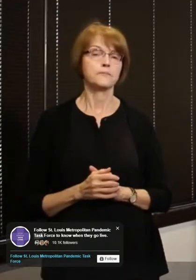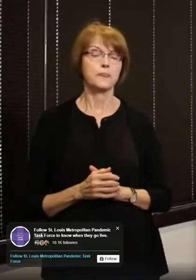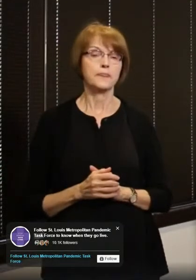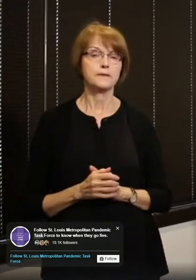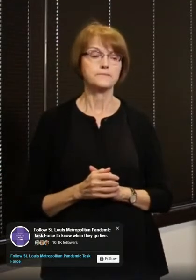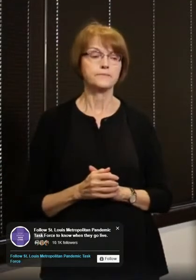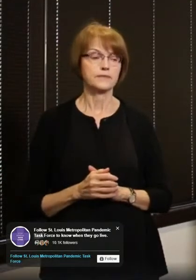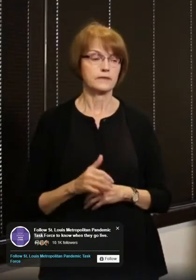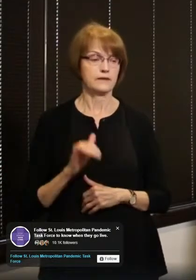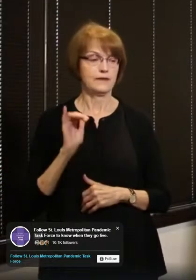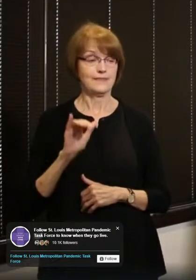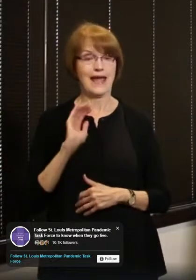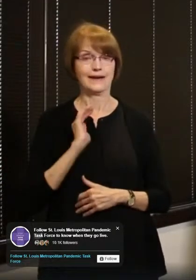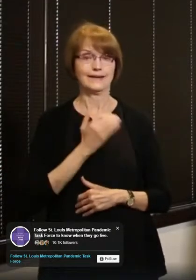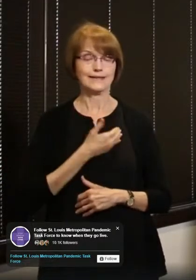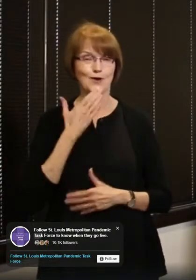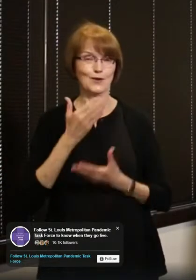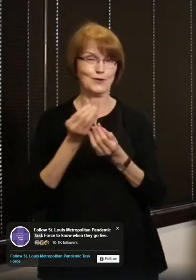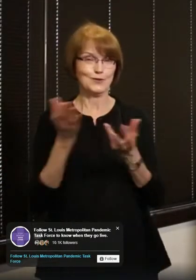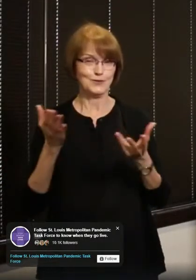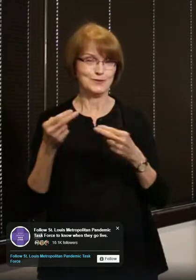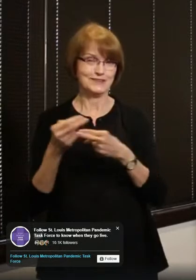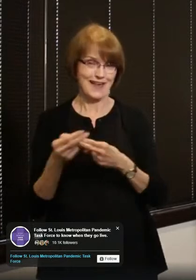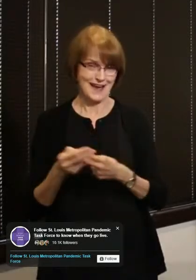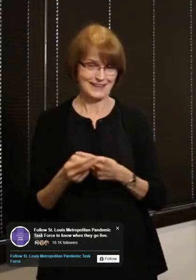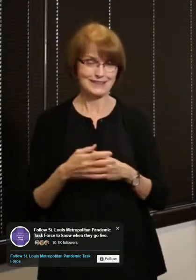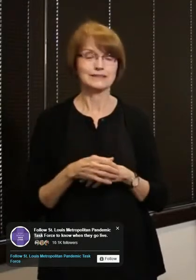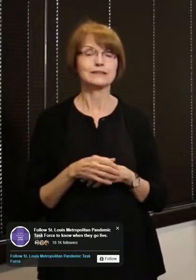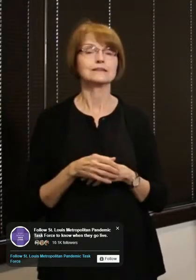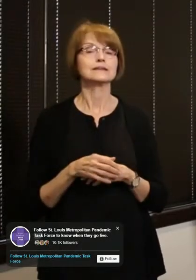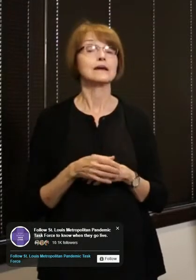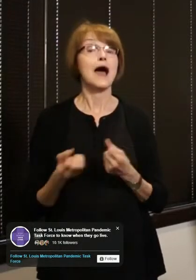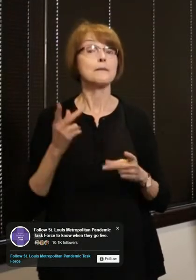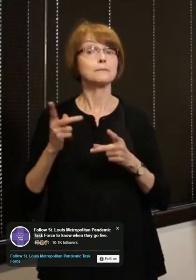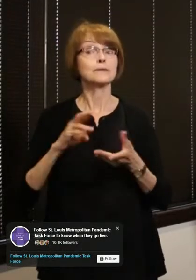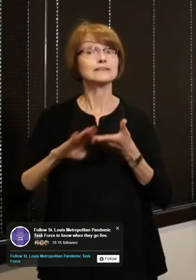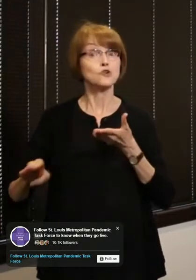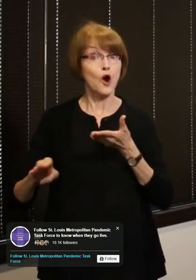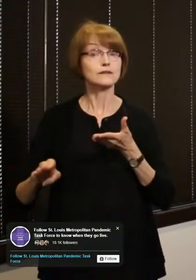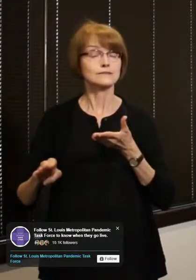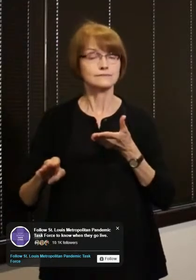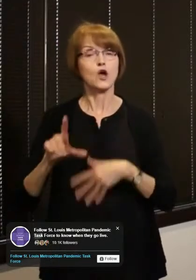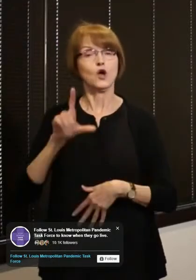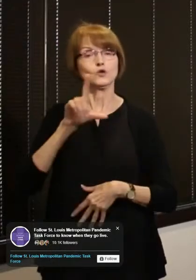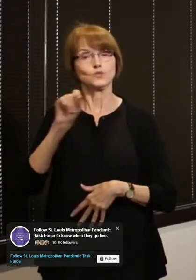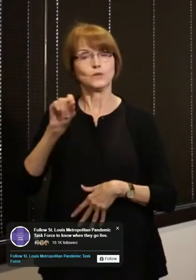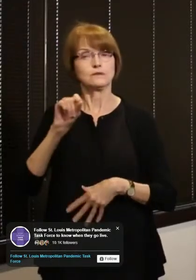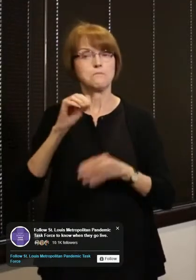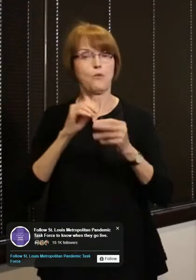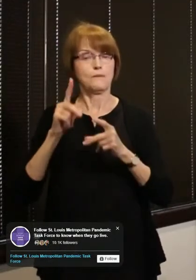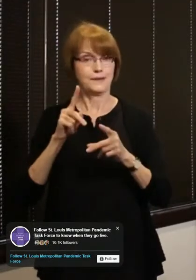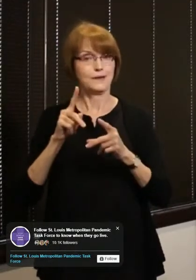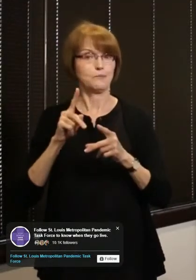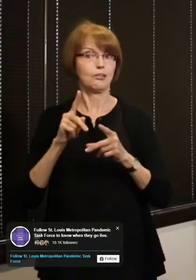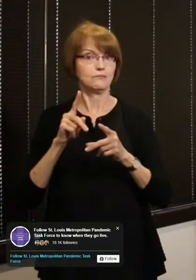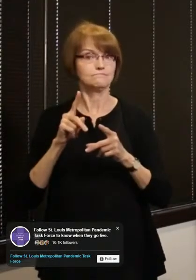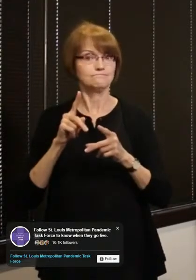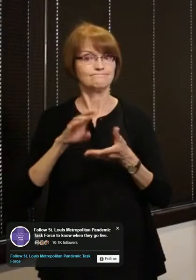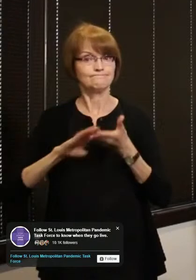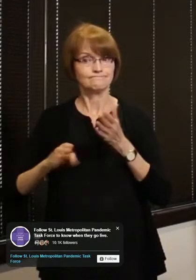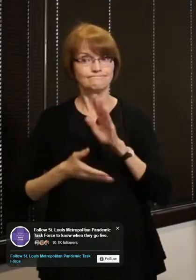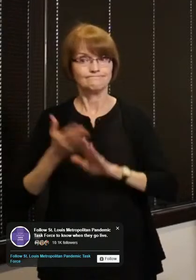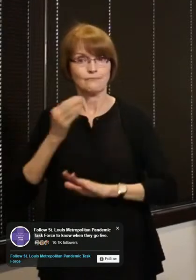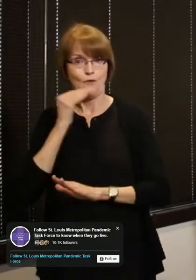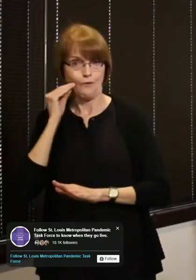And this is our good news slide again. We have discharged 20 additional COVID patients from task force